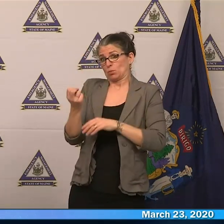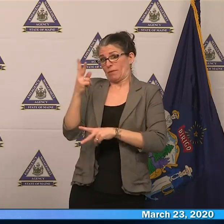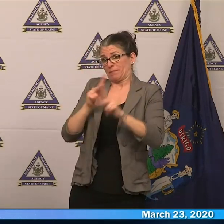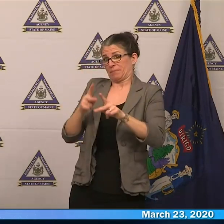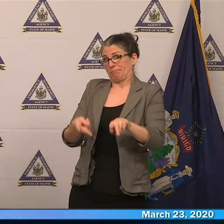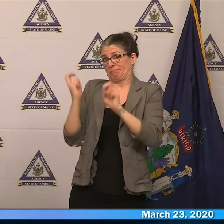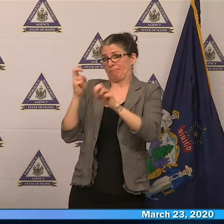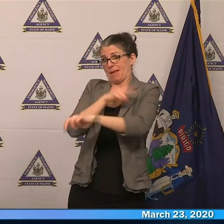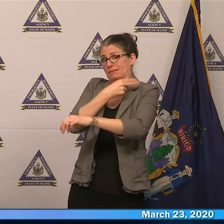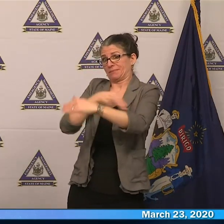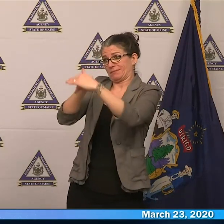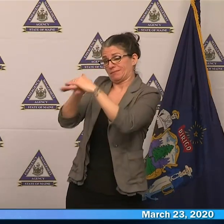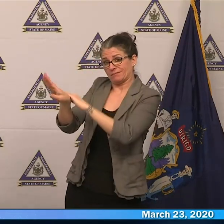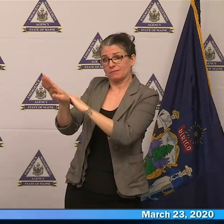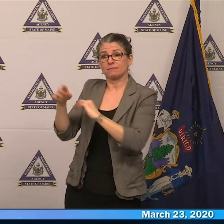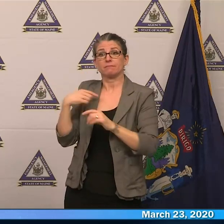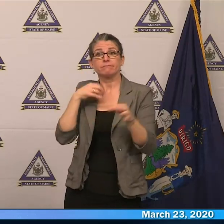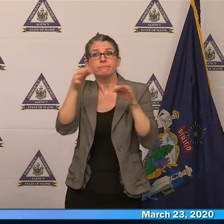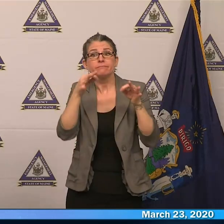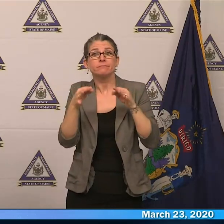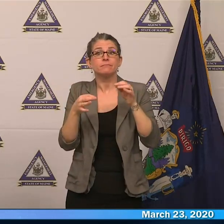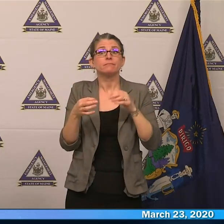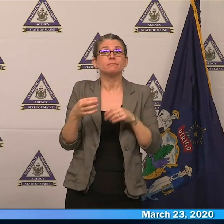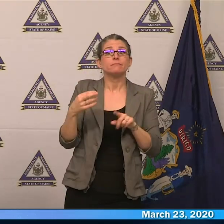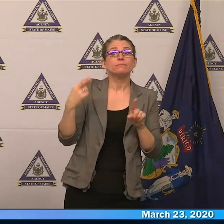not disclosing what percentage are